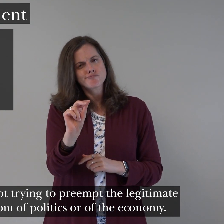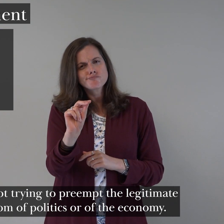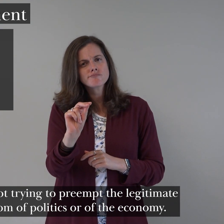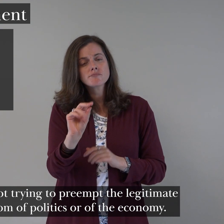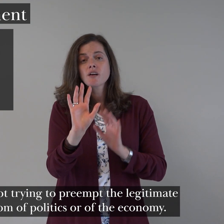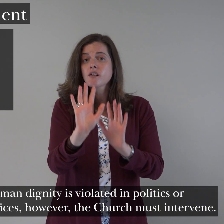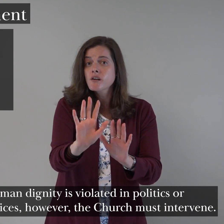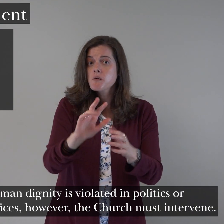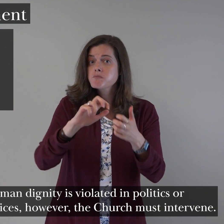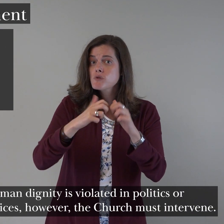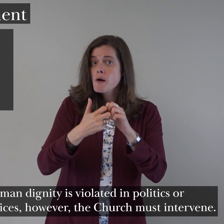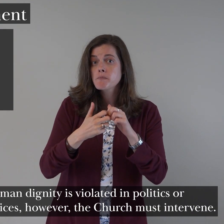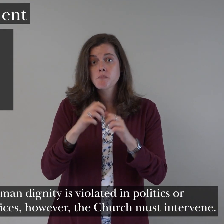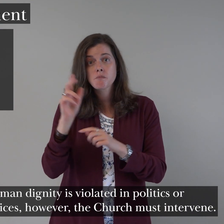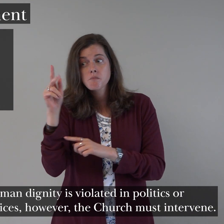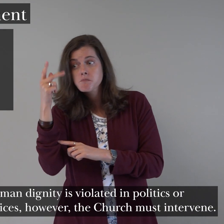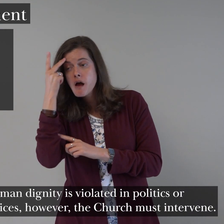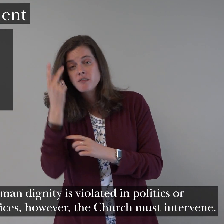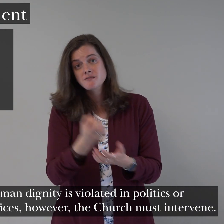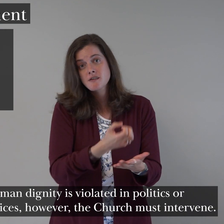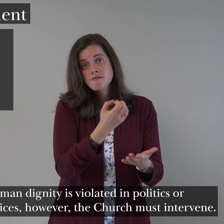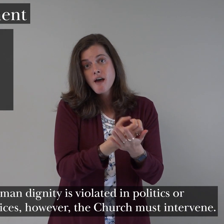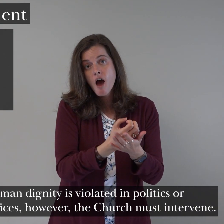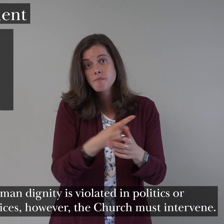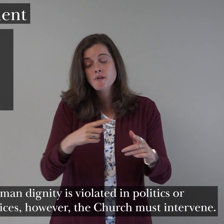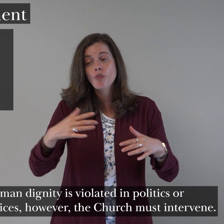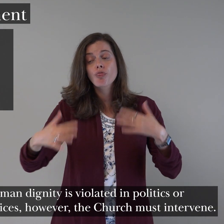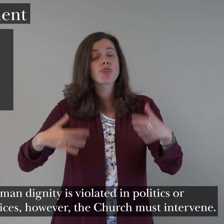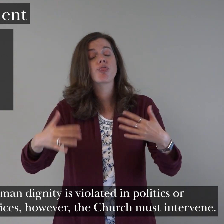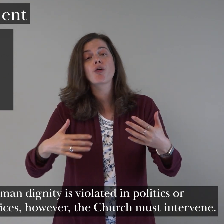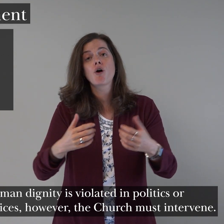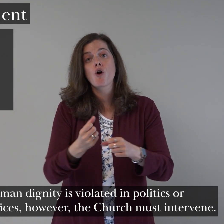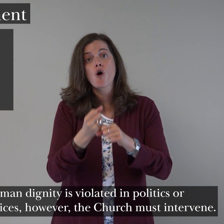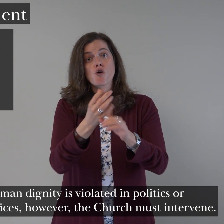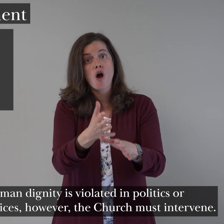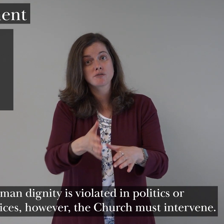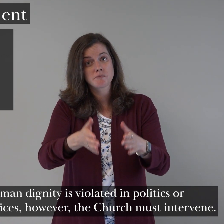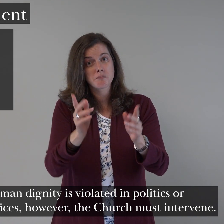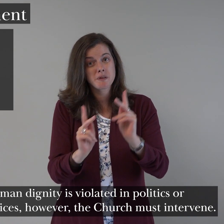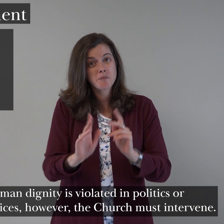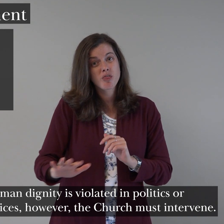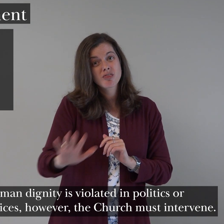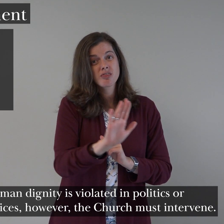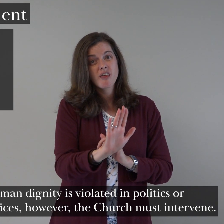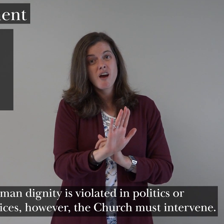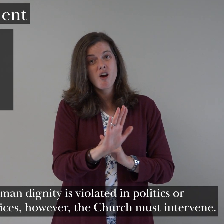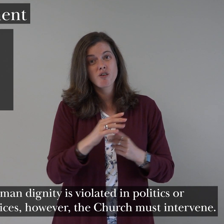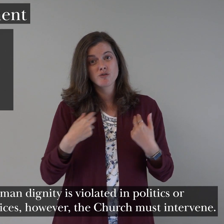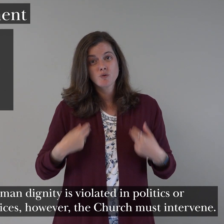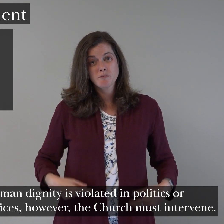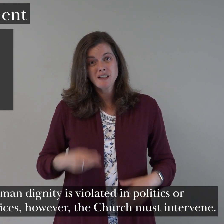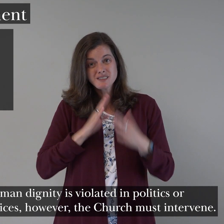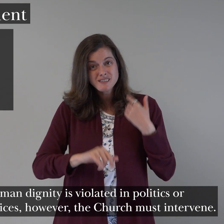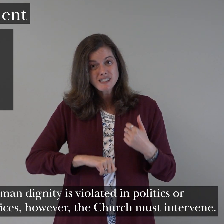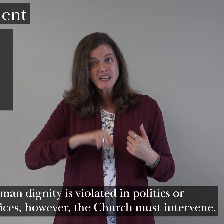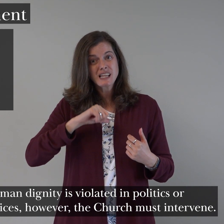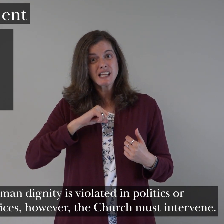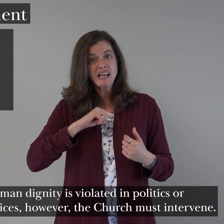When human dignity is violated in politics or economic practices, however the Church must